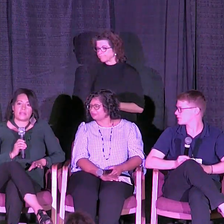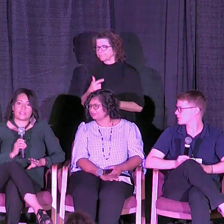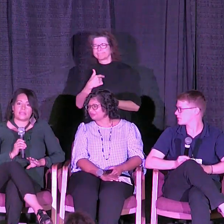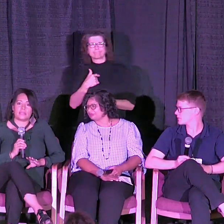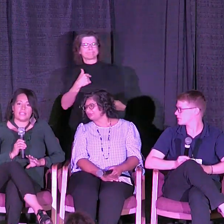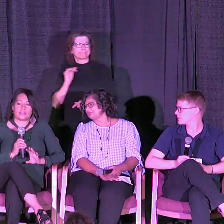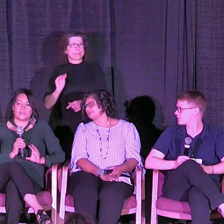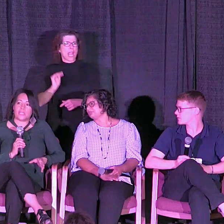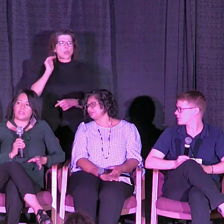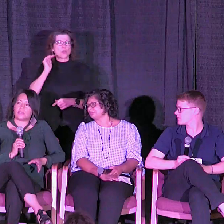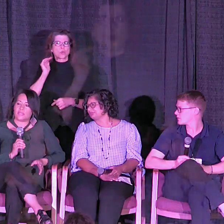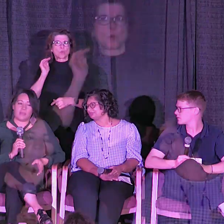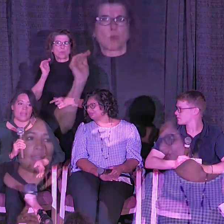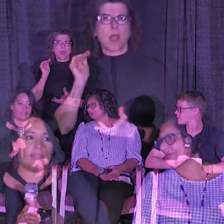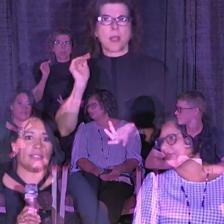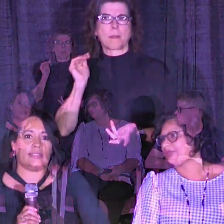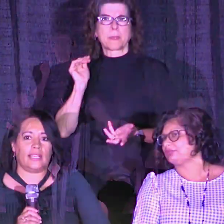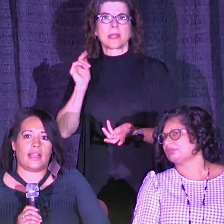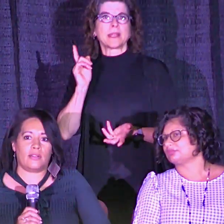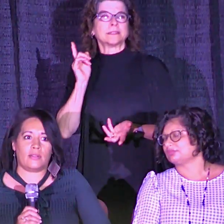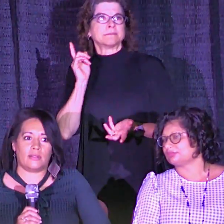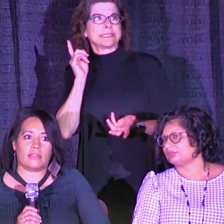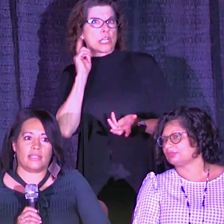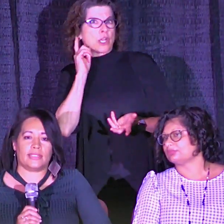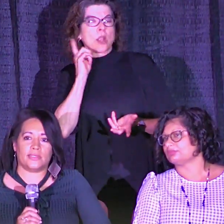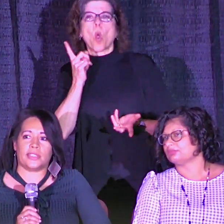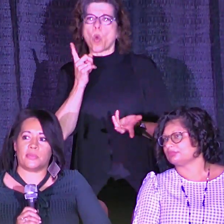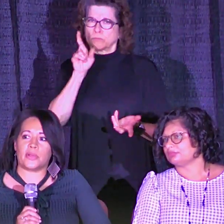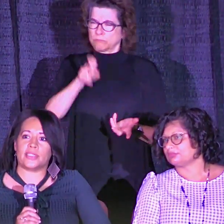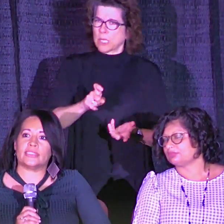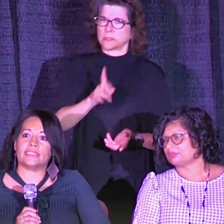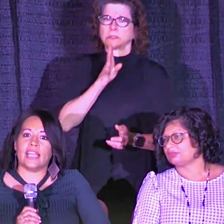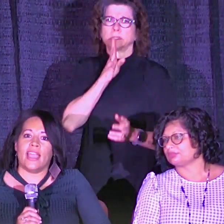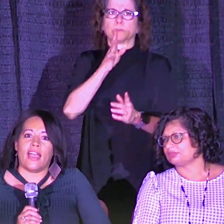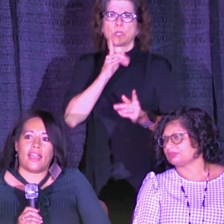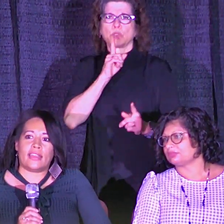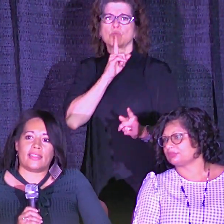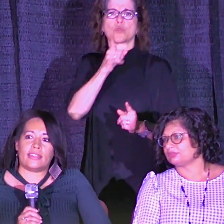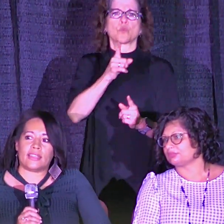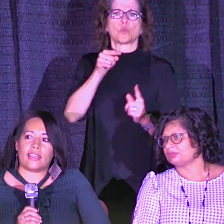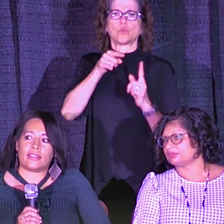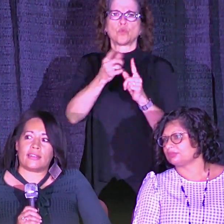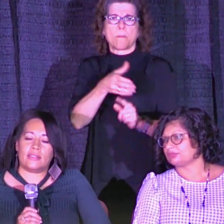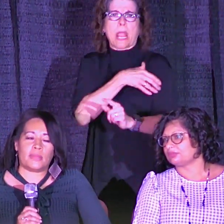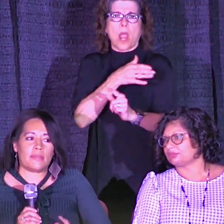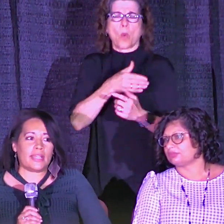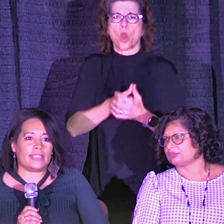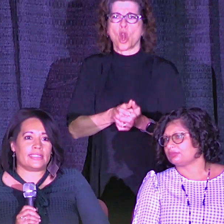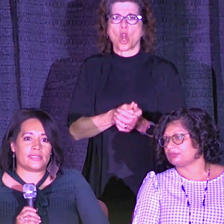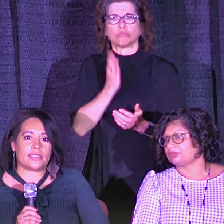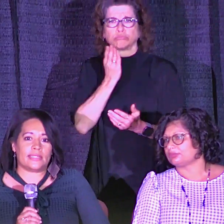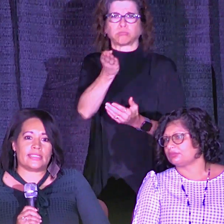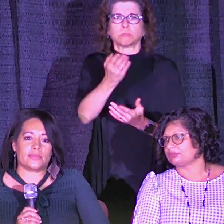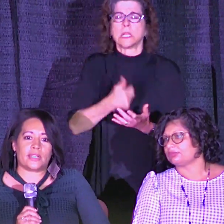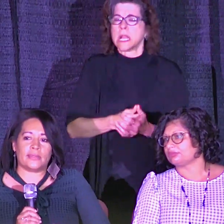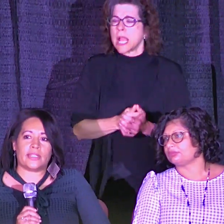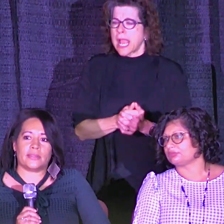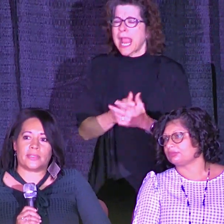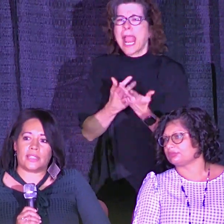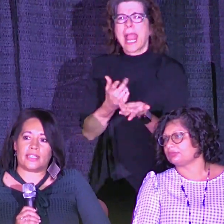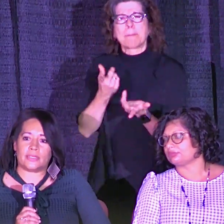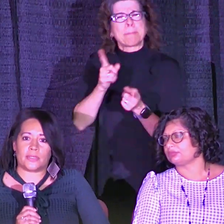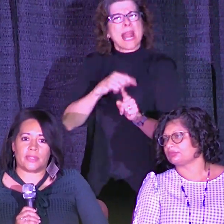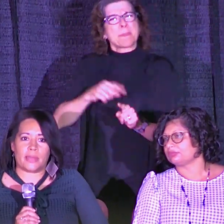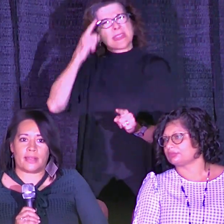thing about, you know, speak truth to power and how that's really important. And in my mind is always, when are we